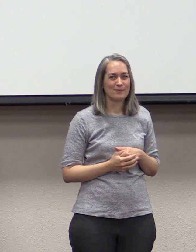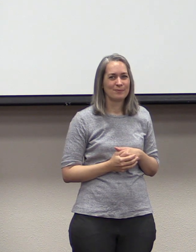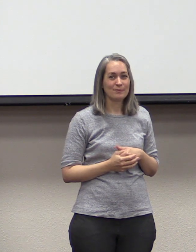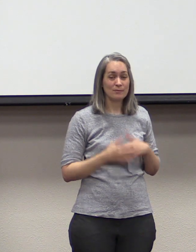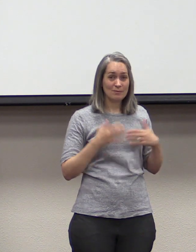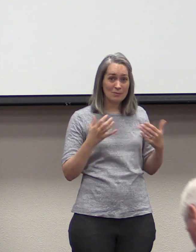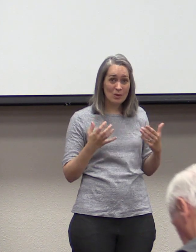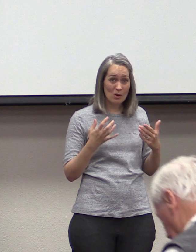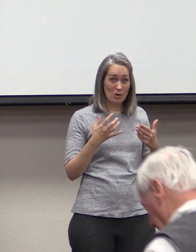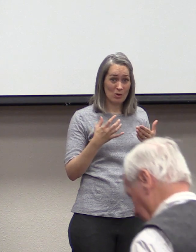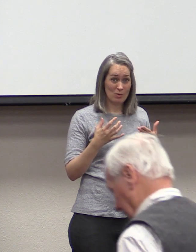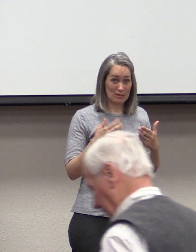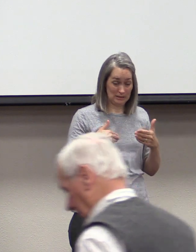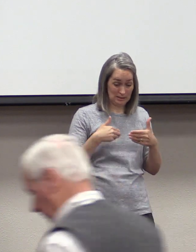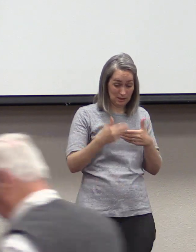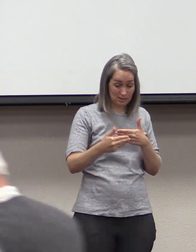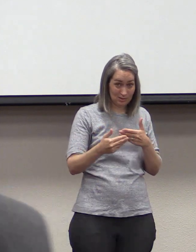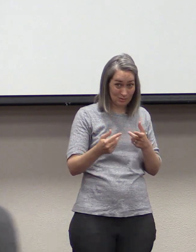So what will happen next?